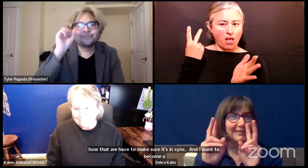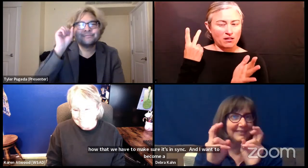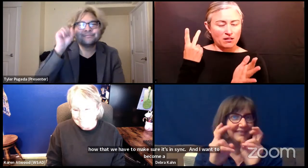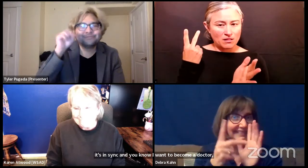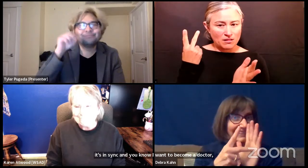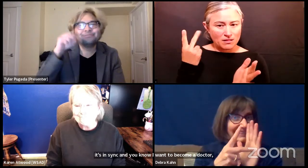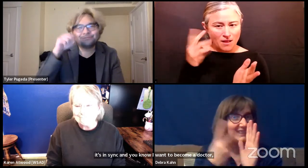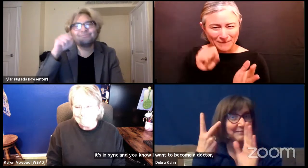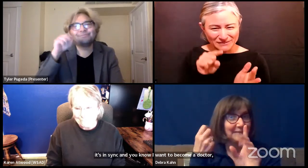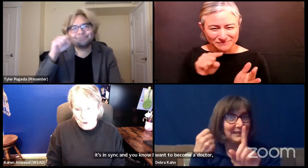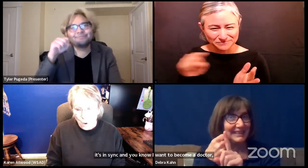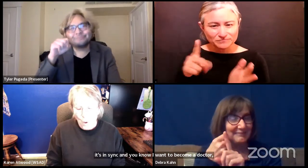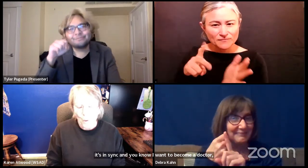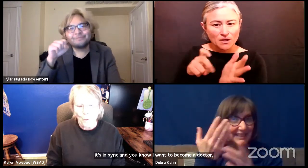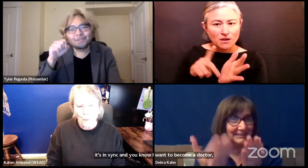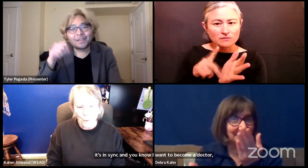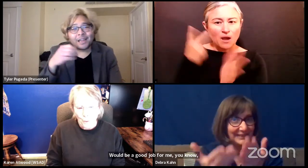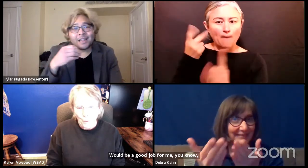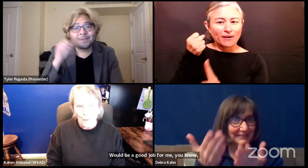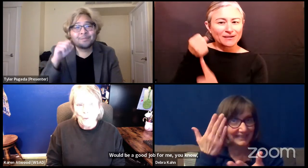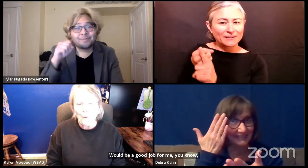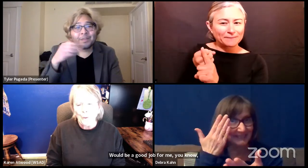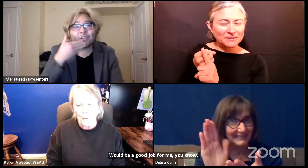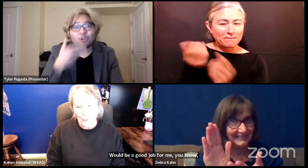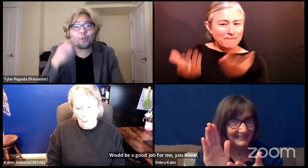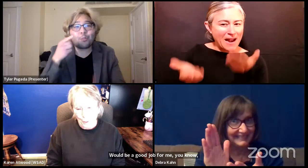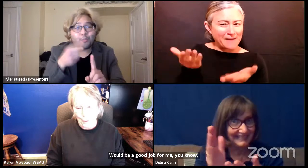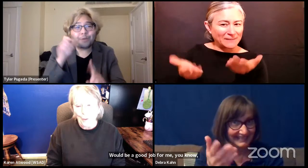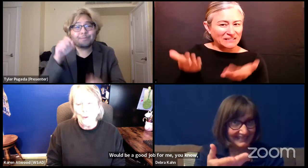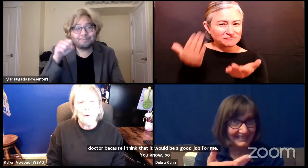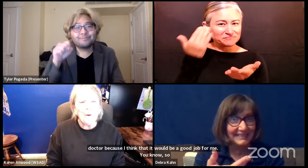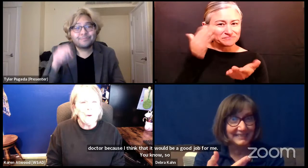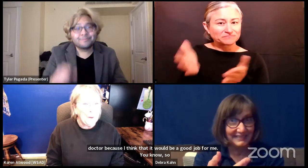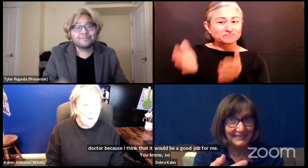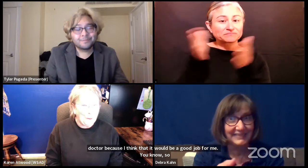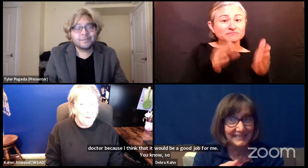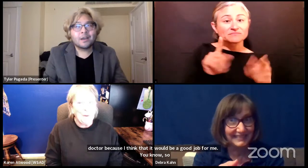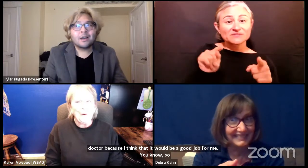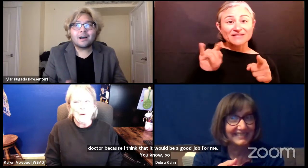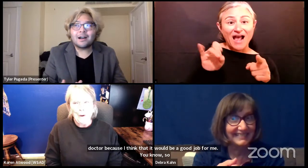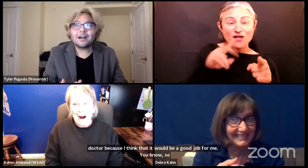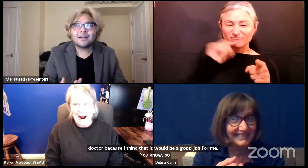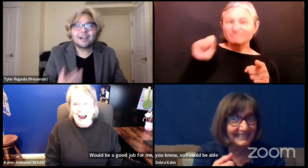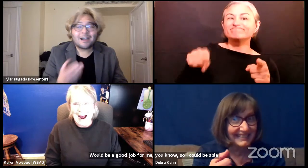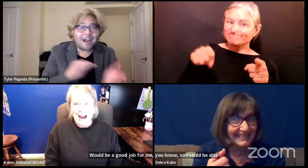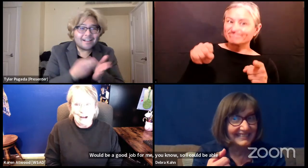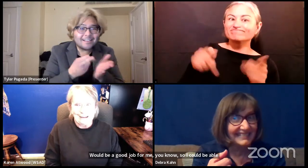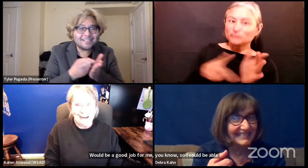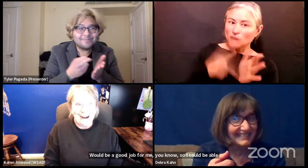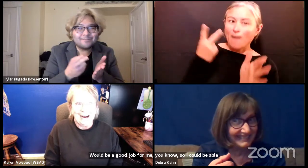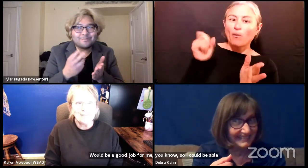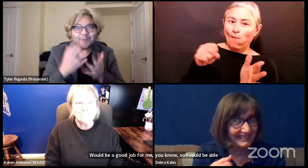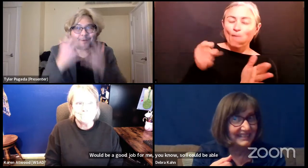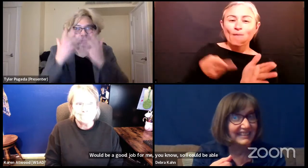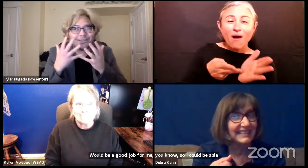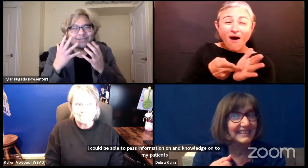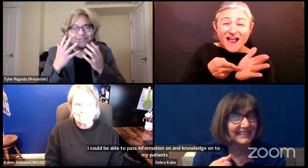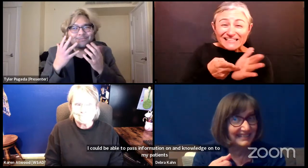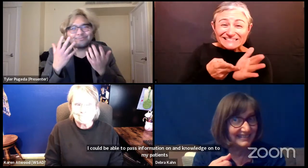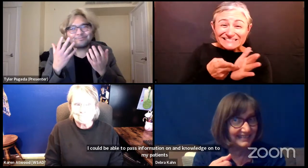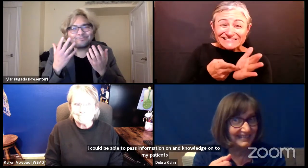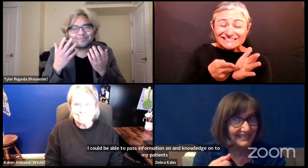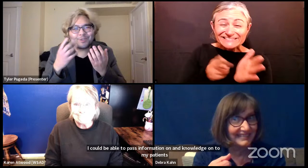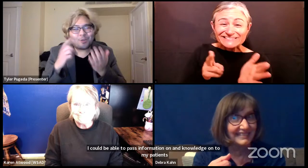community, having the double disability and the double, losing two of their senses. And Tyler's saying, yeah, that's a good point.